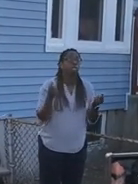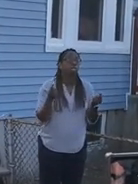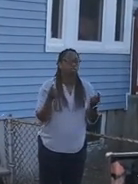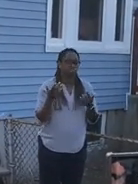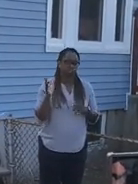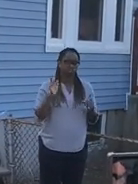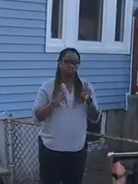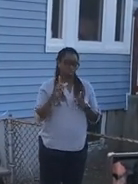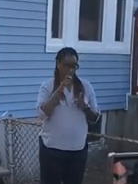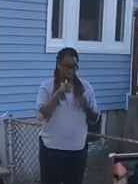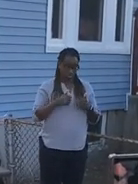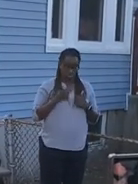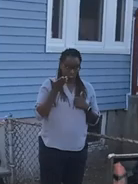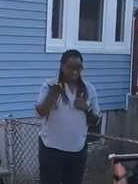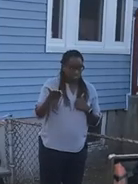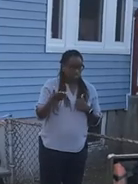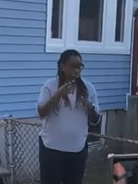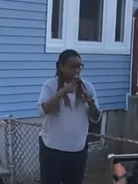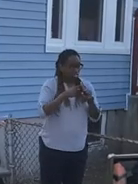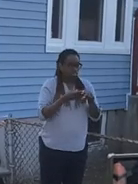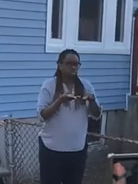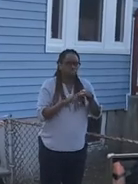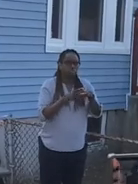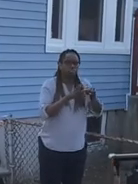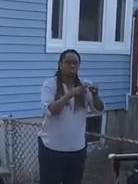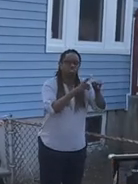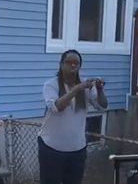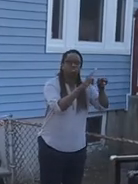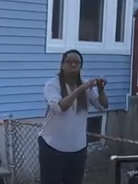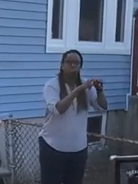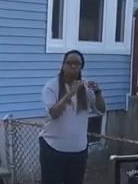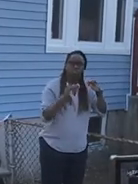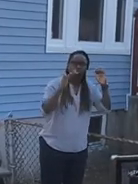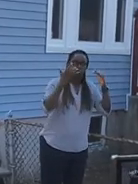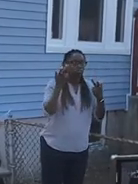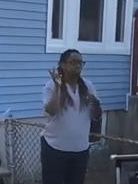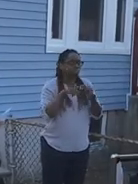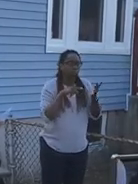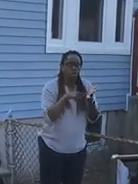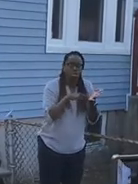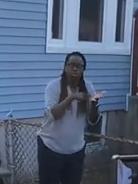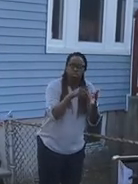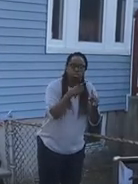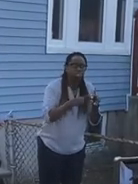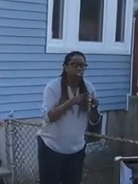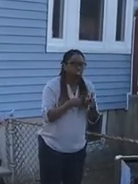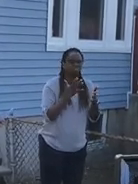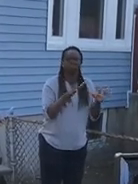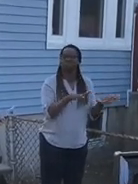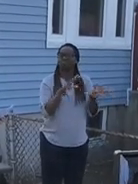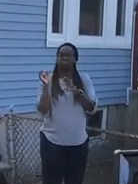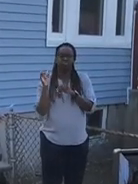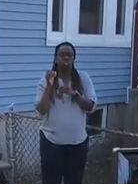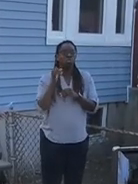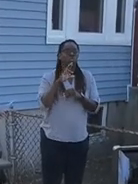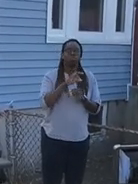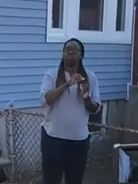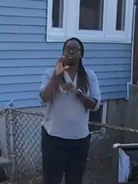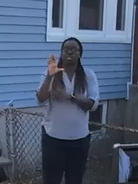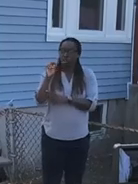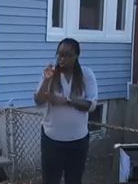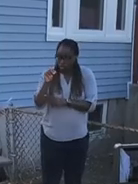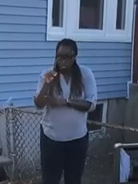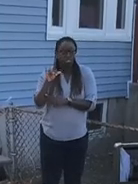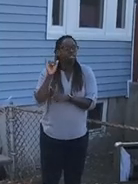by unreasonable rent increases or condo conversions. The acquisitions being celebrated today have stopped the